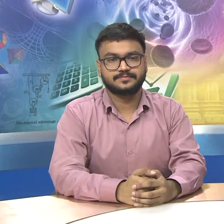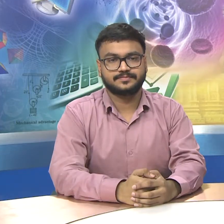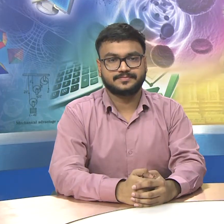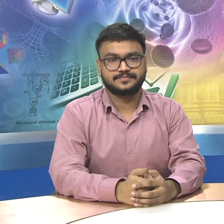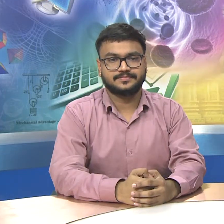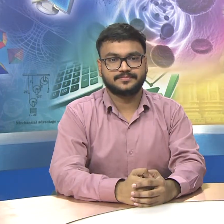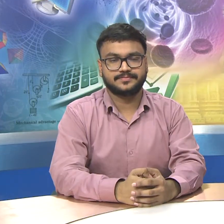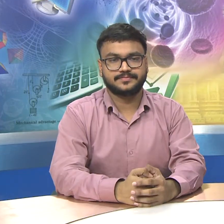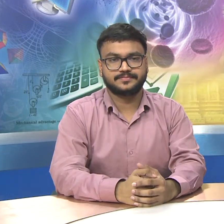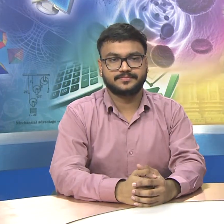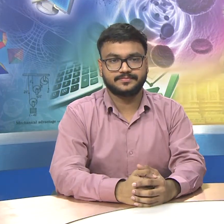feelings.